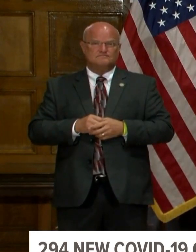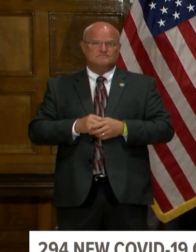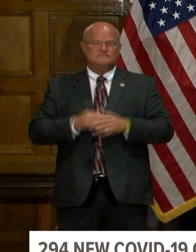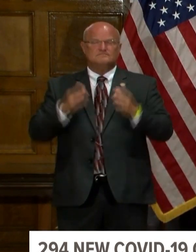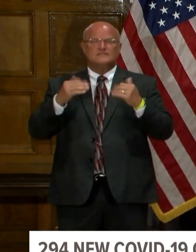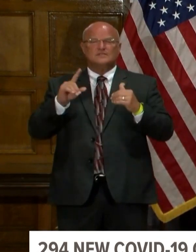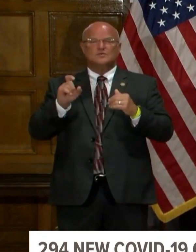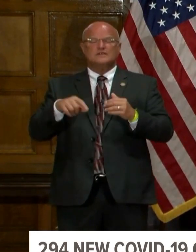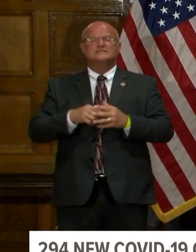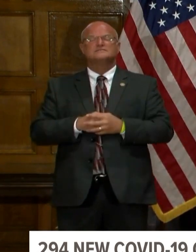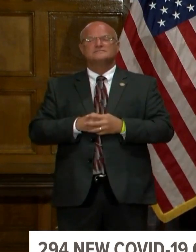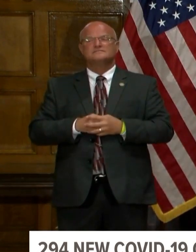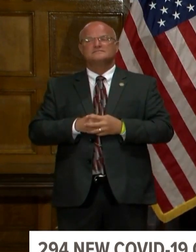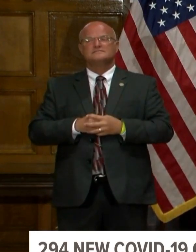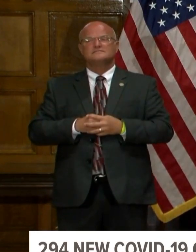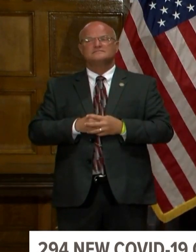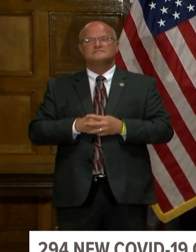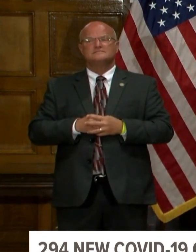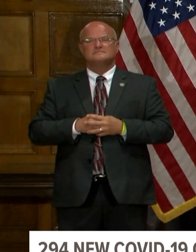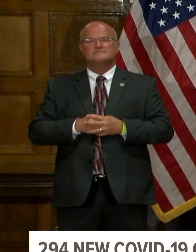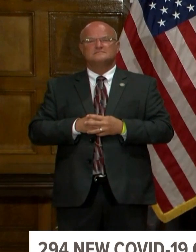Next question.